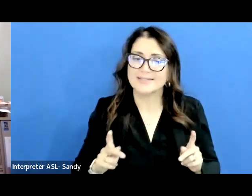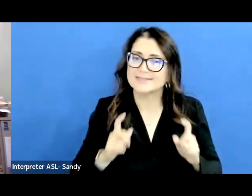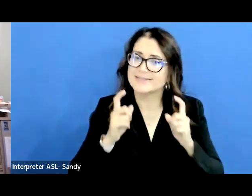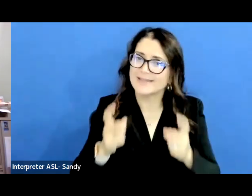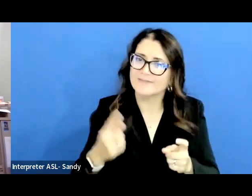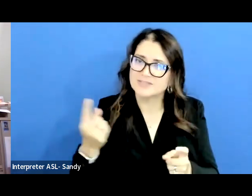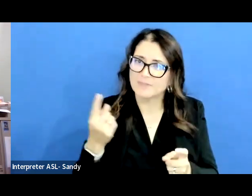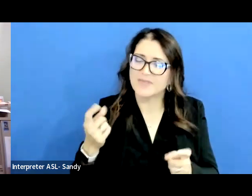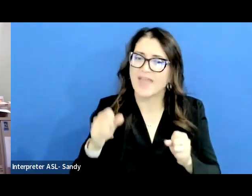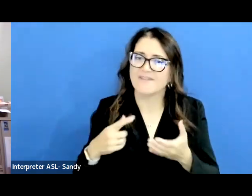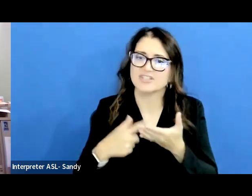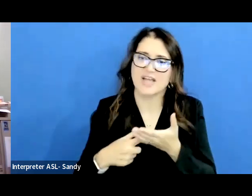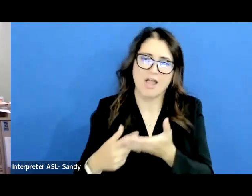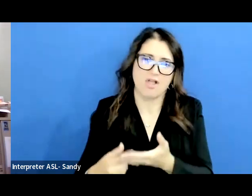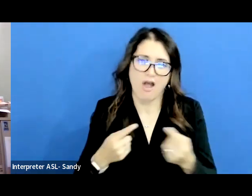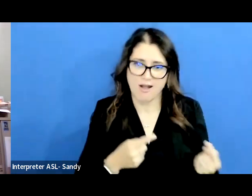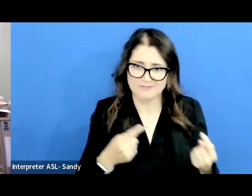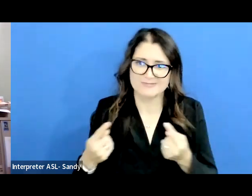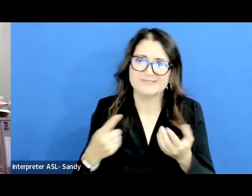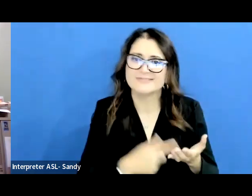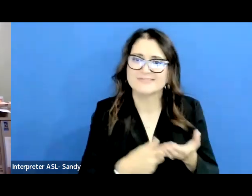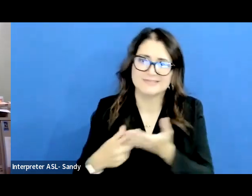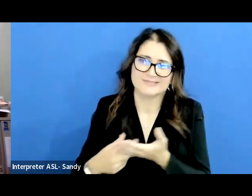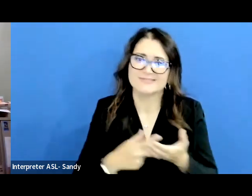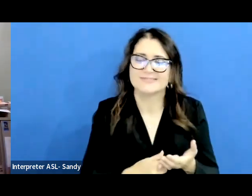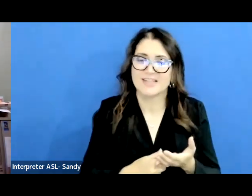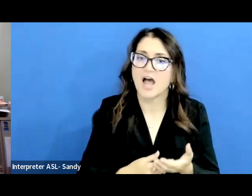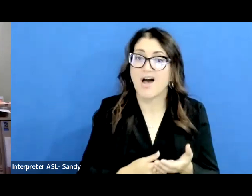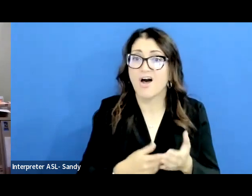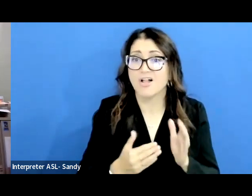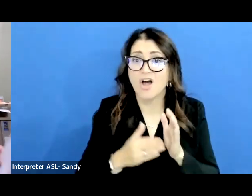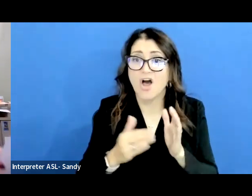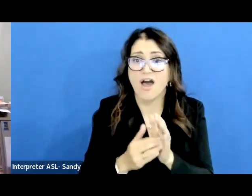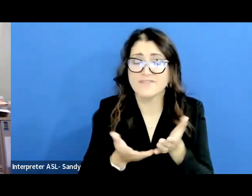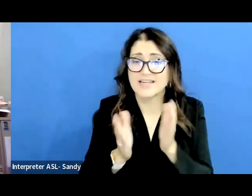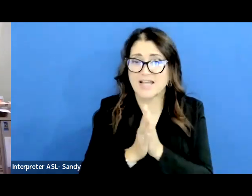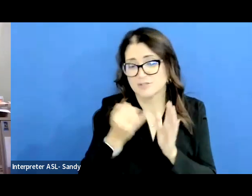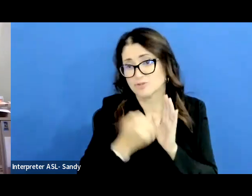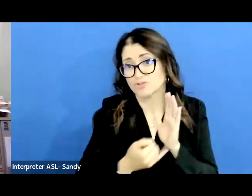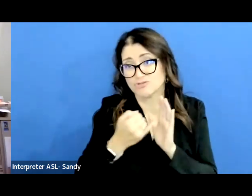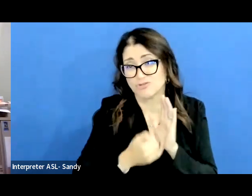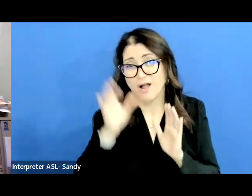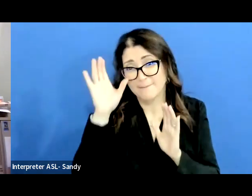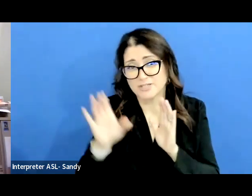can have a dialogue. I'll often ask people to draw a picture. Could you move to the next slide, please?